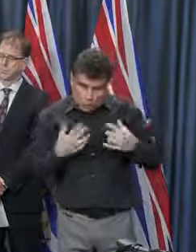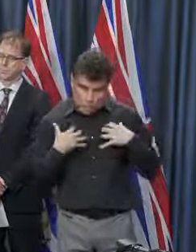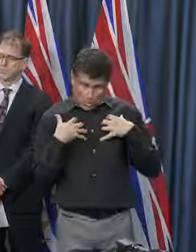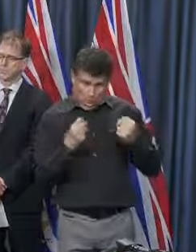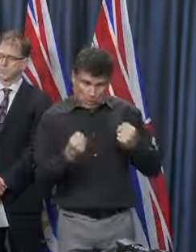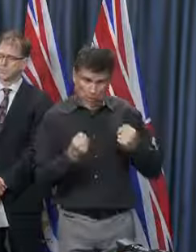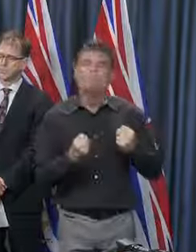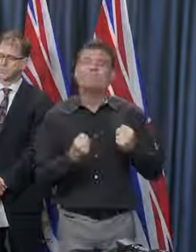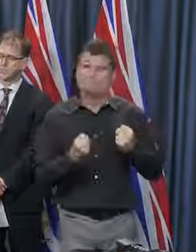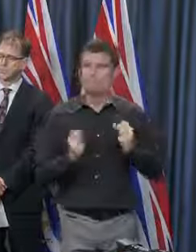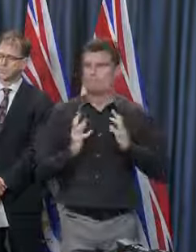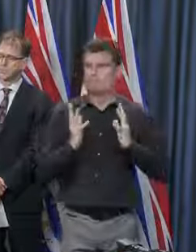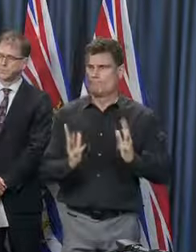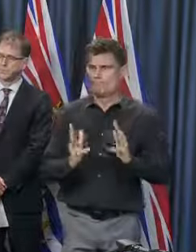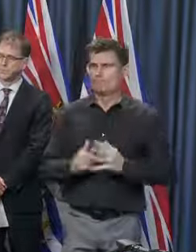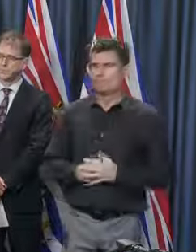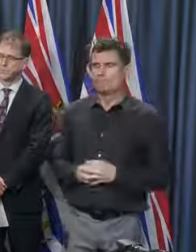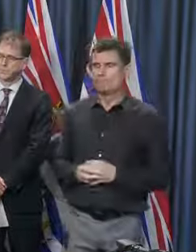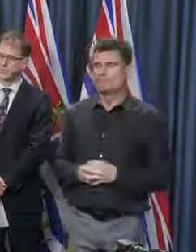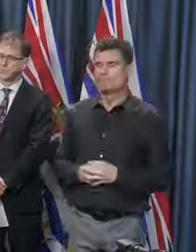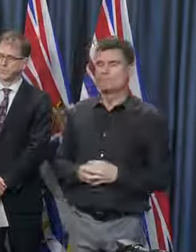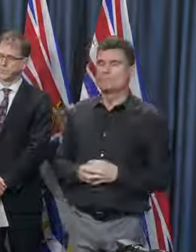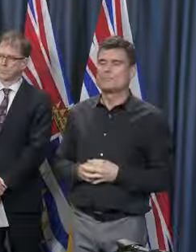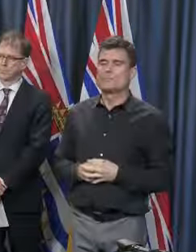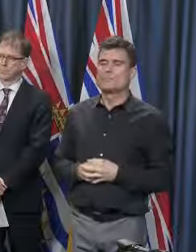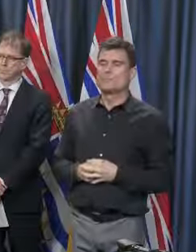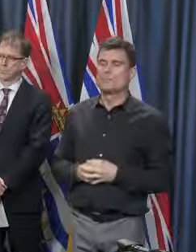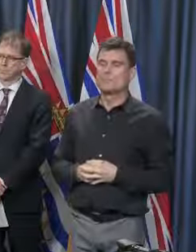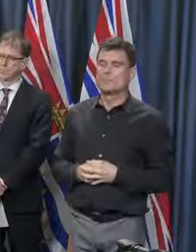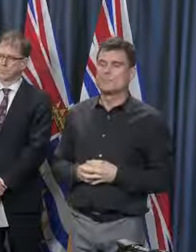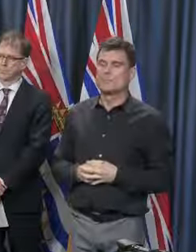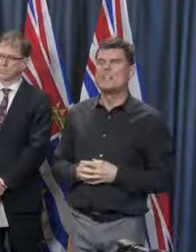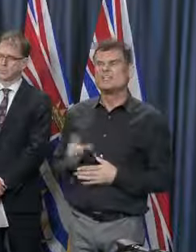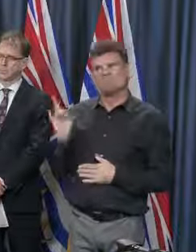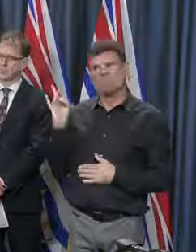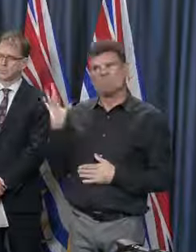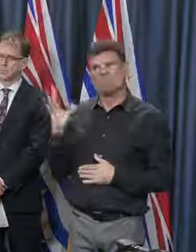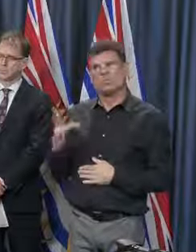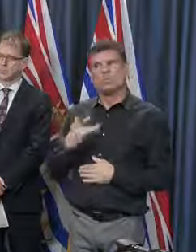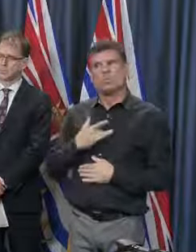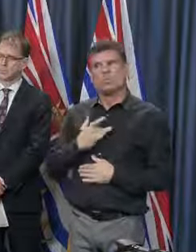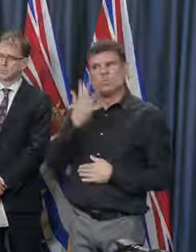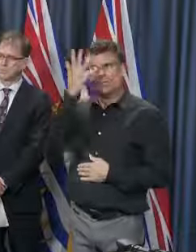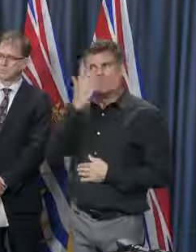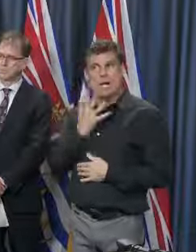The sad news is that we've had 3 additional deaths that have been